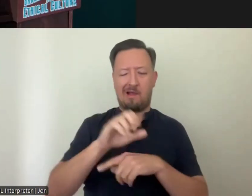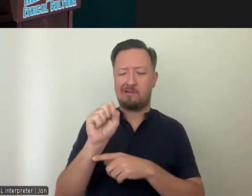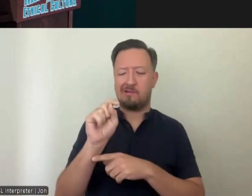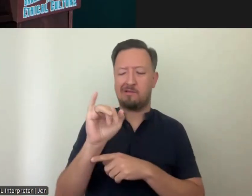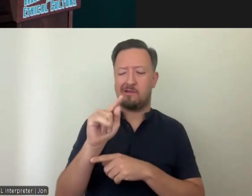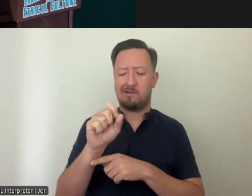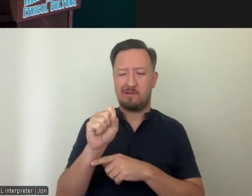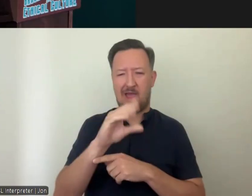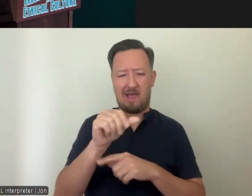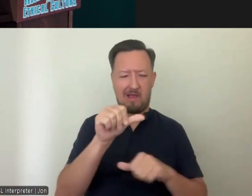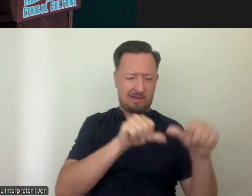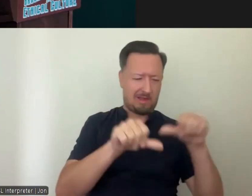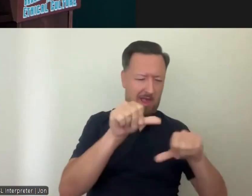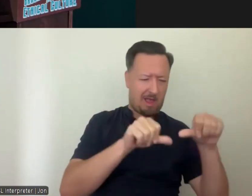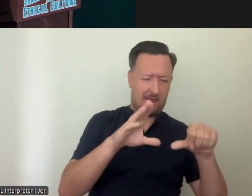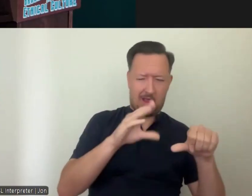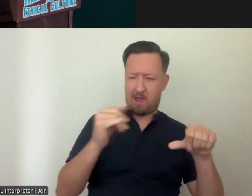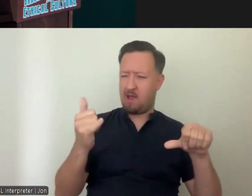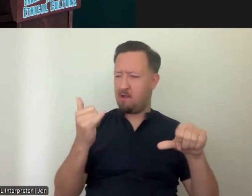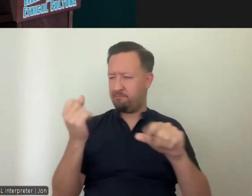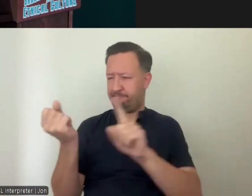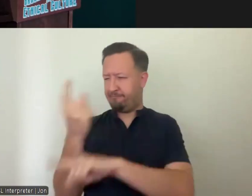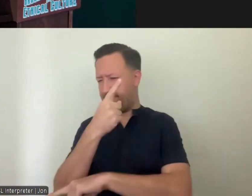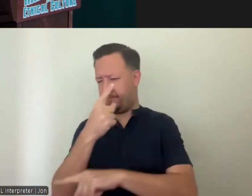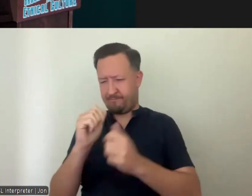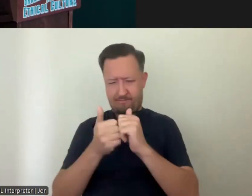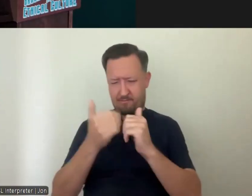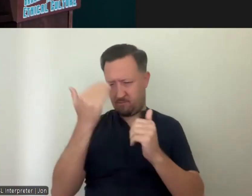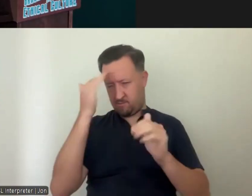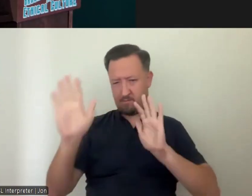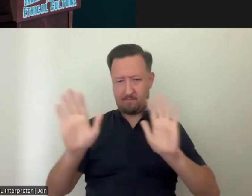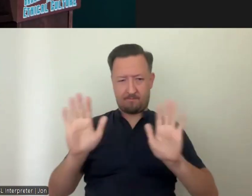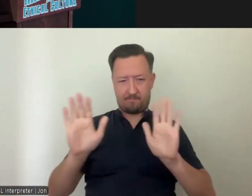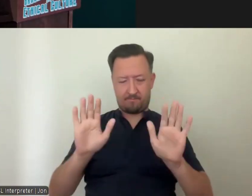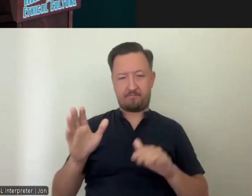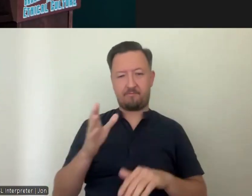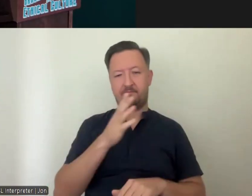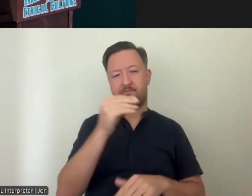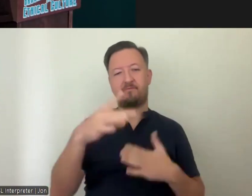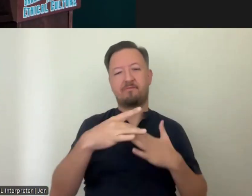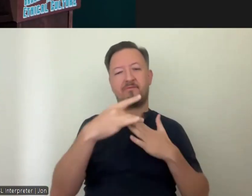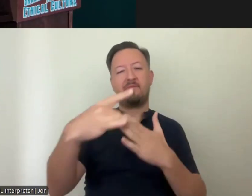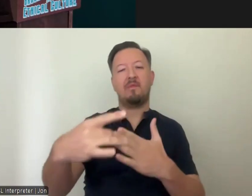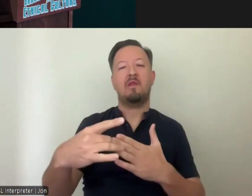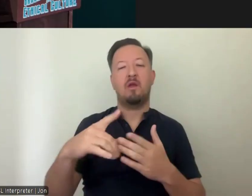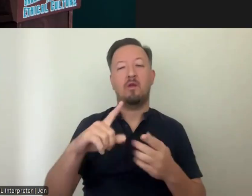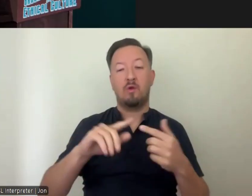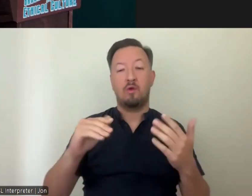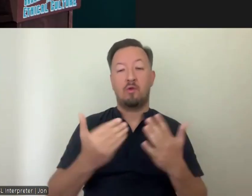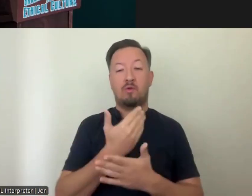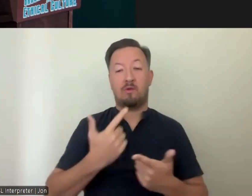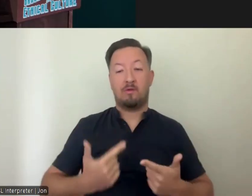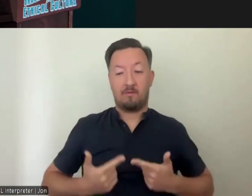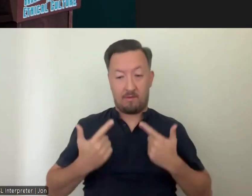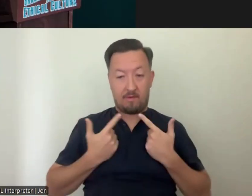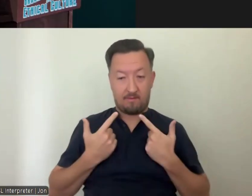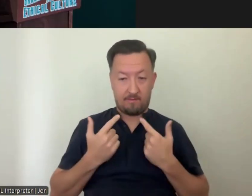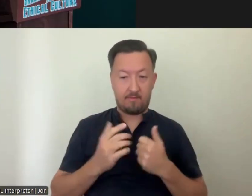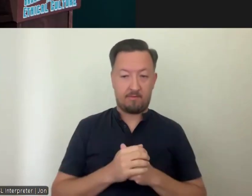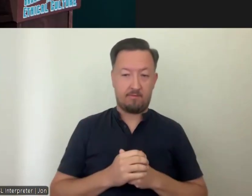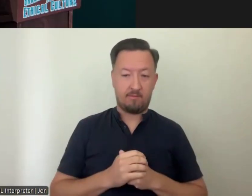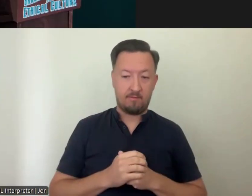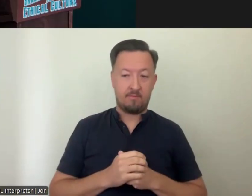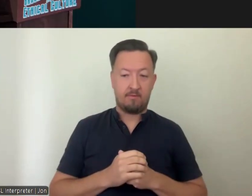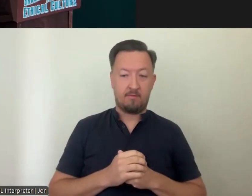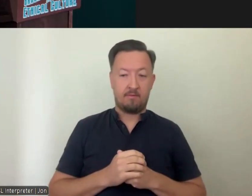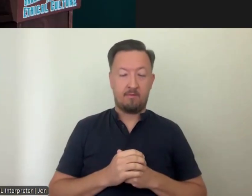your new book, Beyond Stoicism, A Guide to the Good Life with Stoics, Skeptics, Epicureans, and other ancient